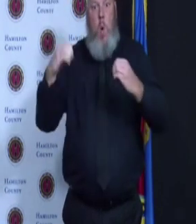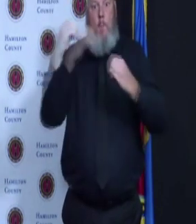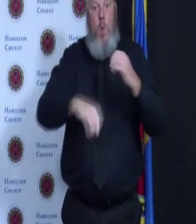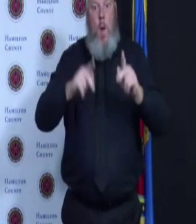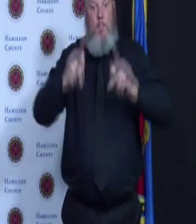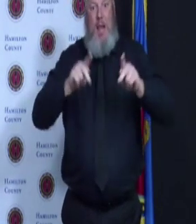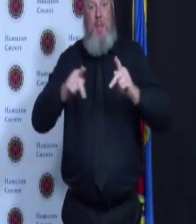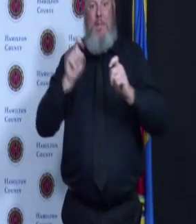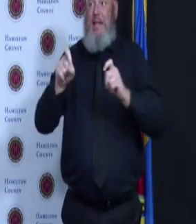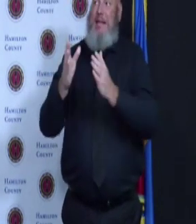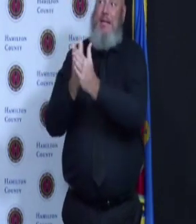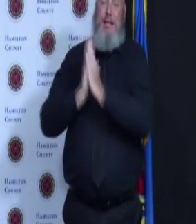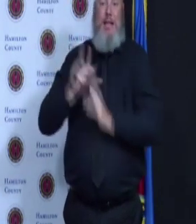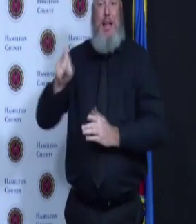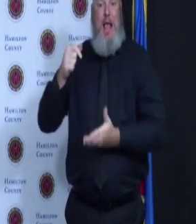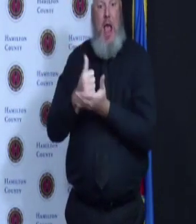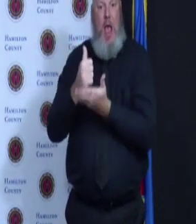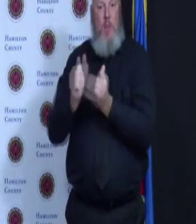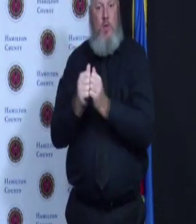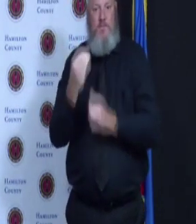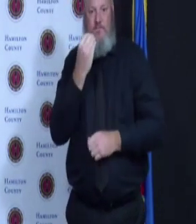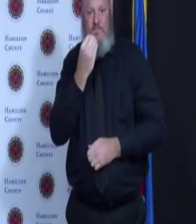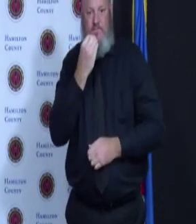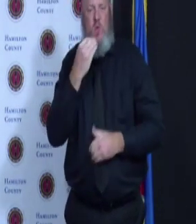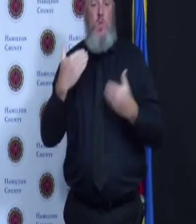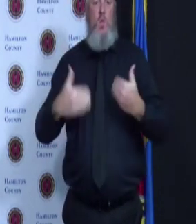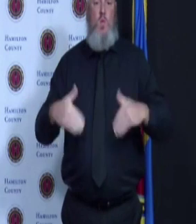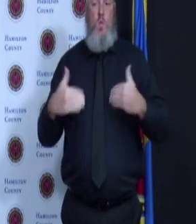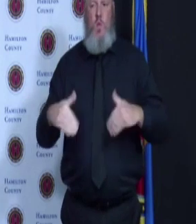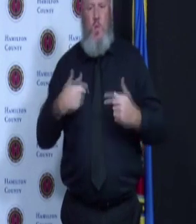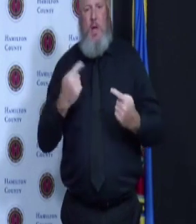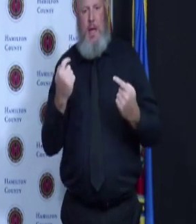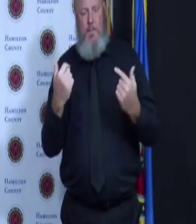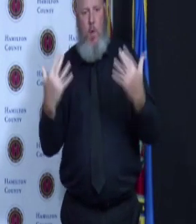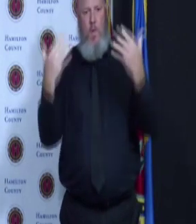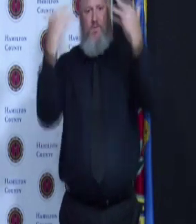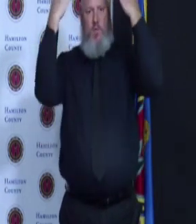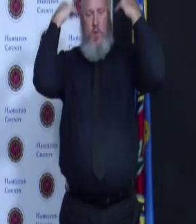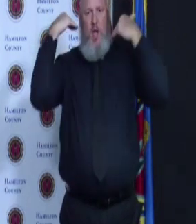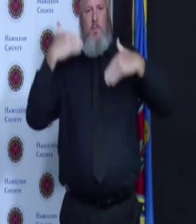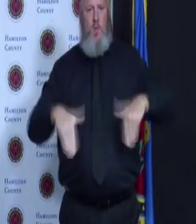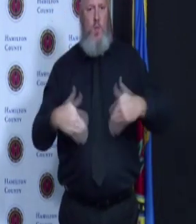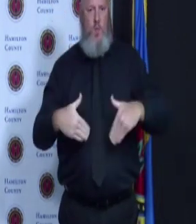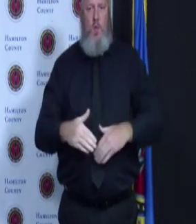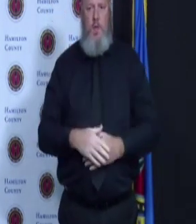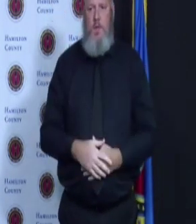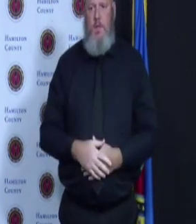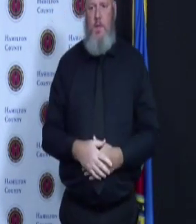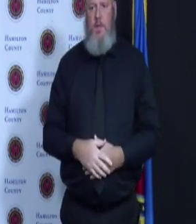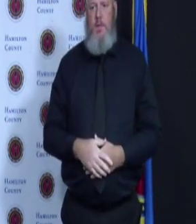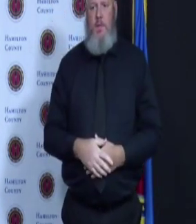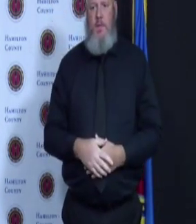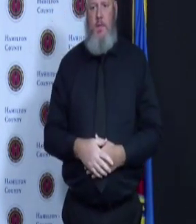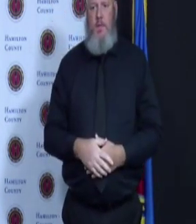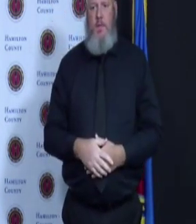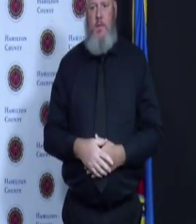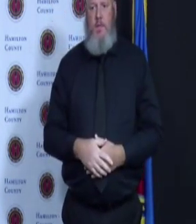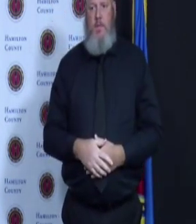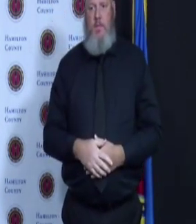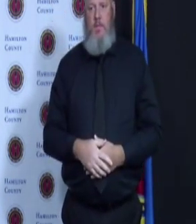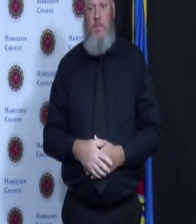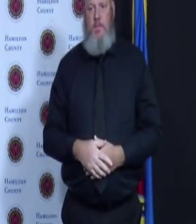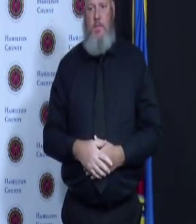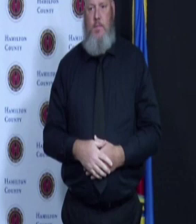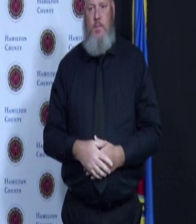doing that remotely. Our Planning and Development Office continues to ensure building permits are reviewed and inspections take